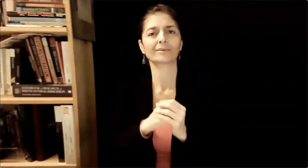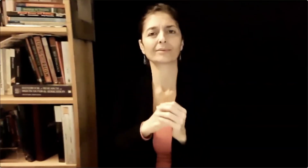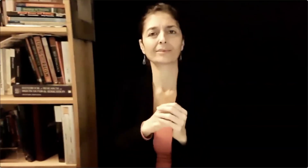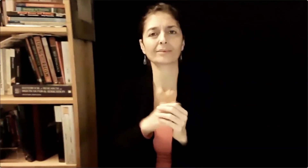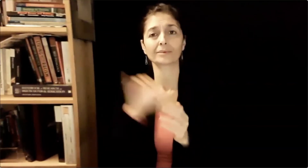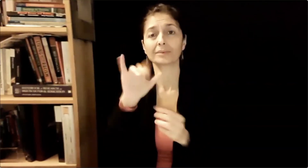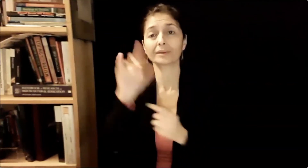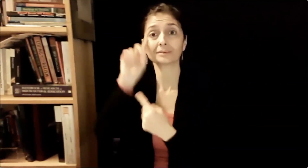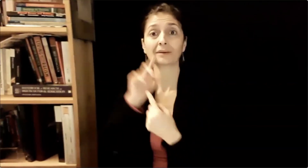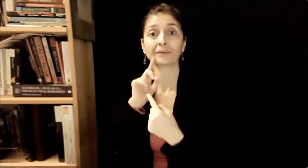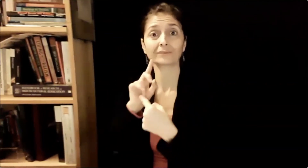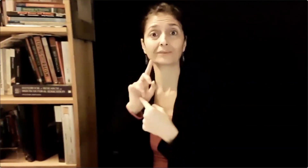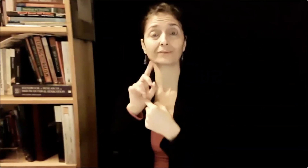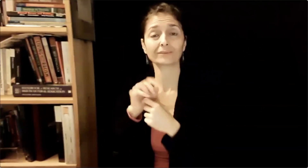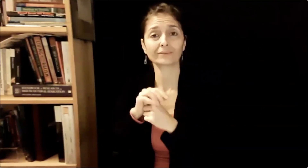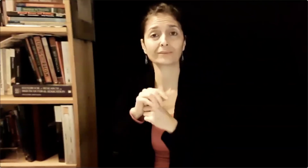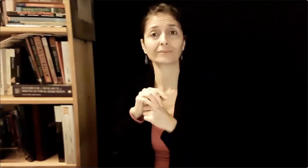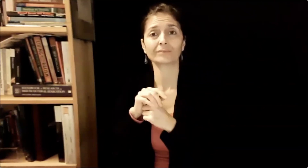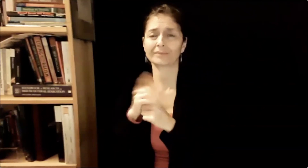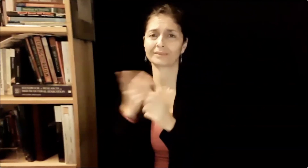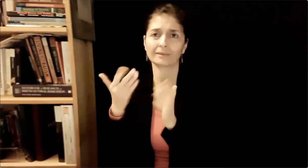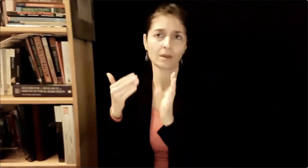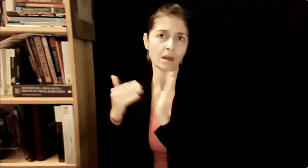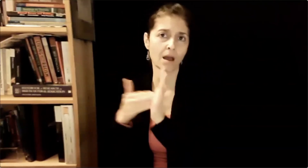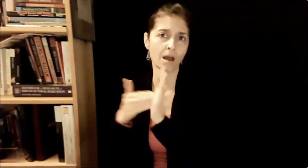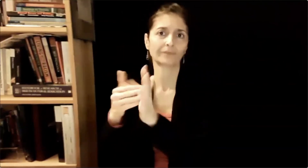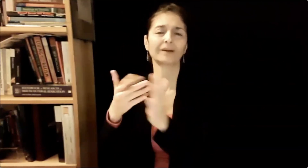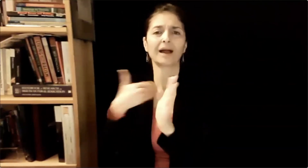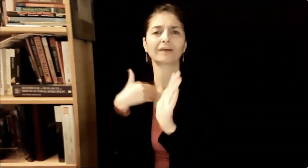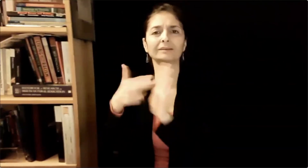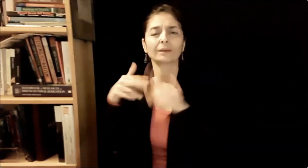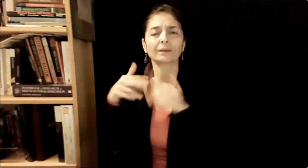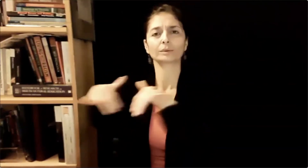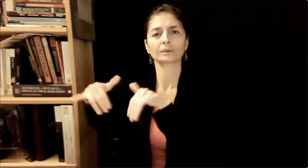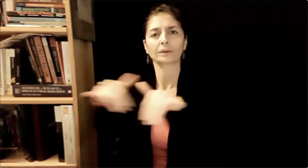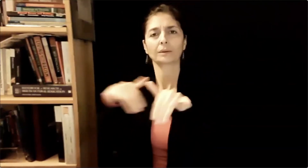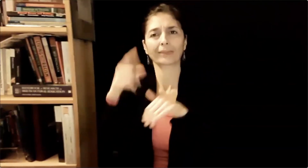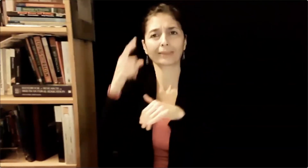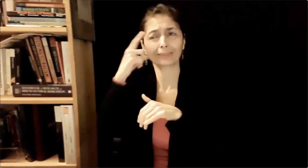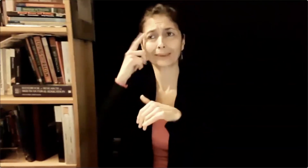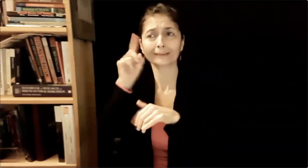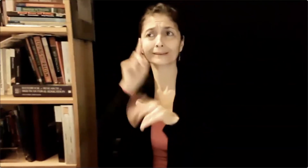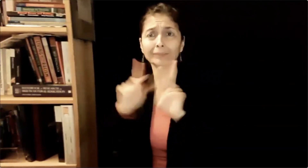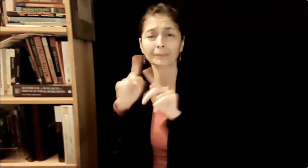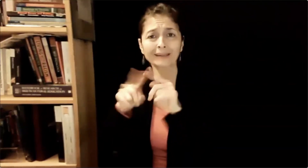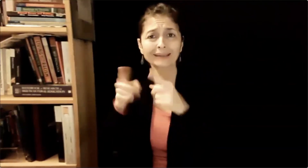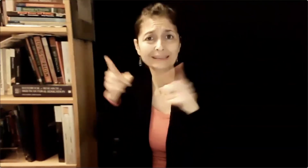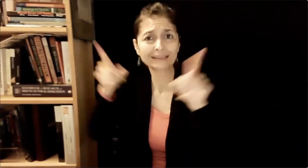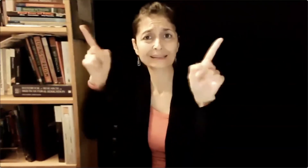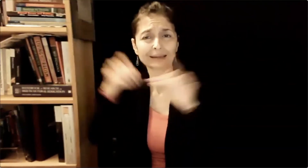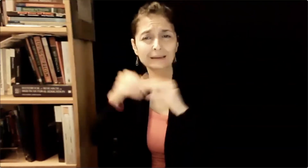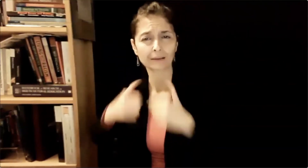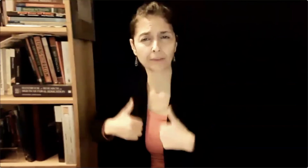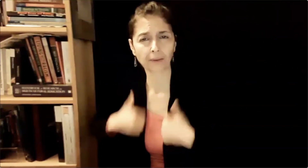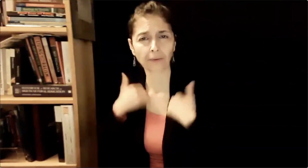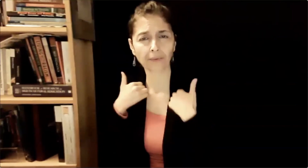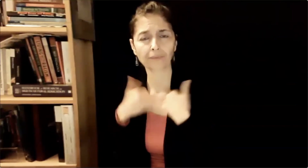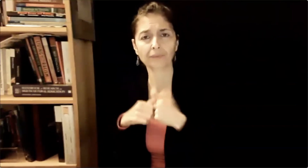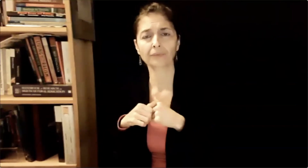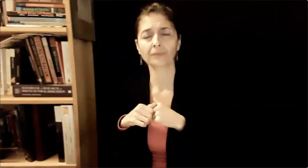stereotypes, such as deaf. There is often the stereotype that deaf people can't succeed in